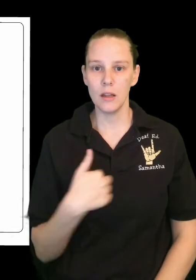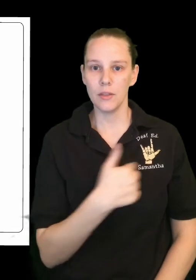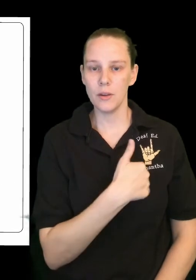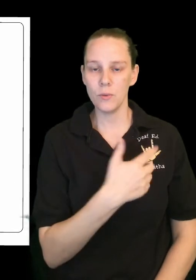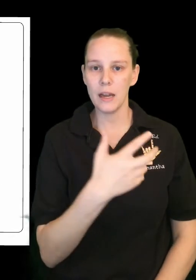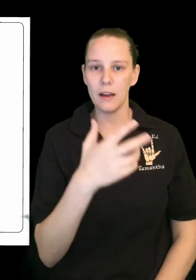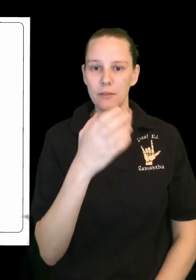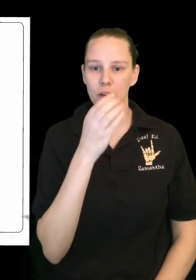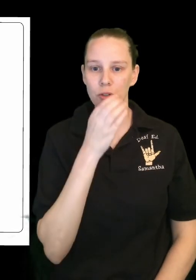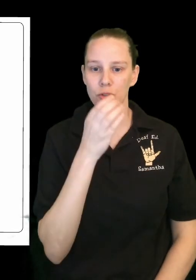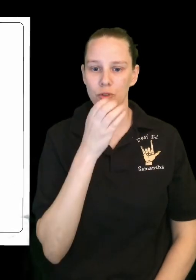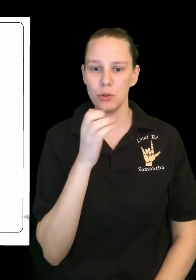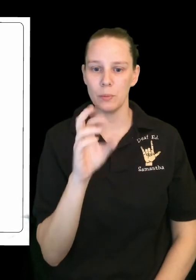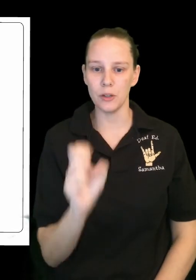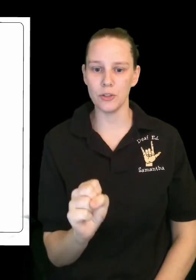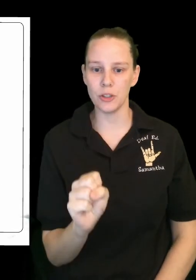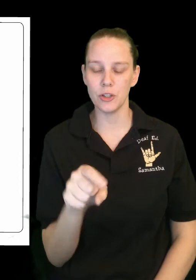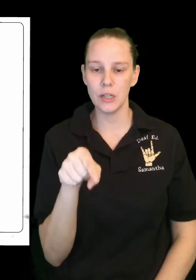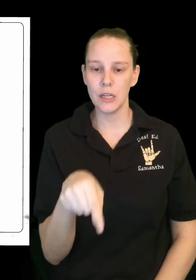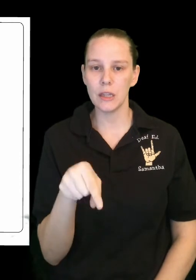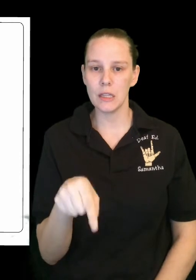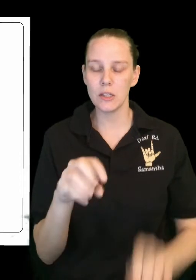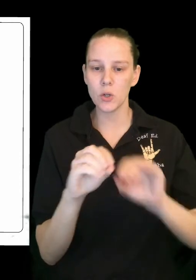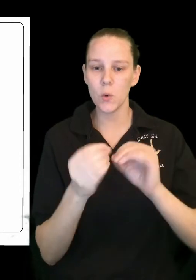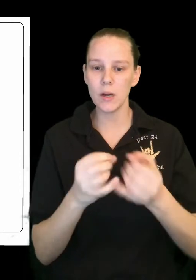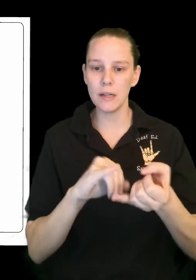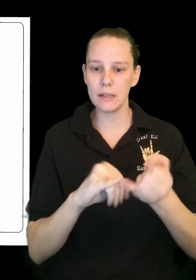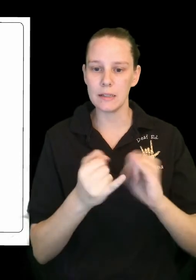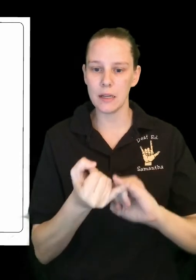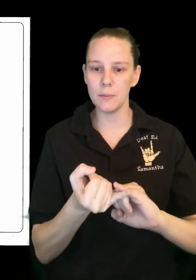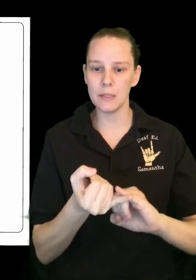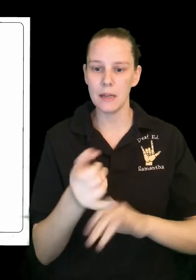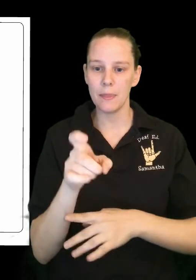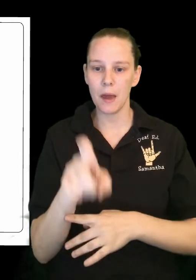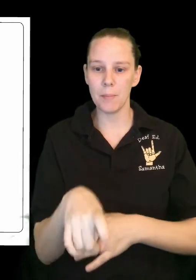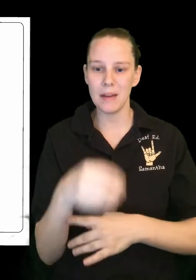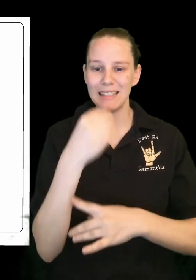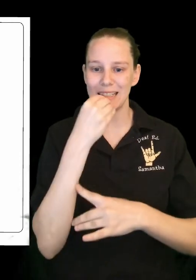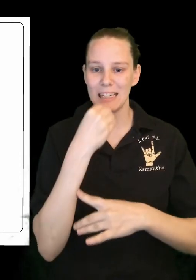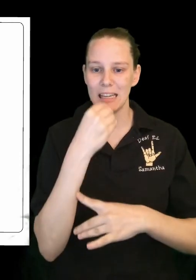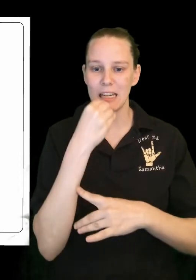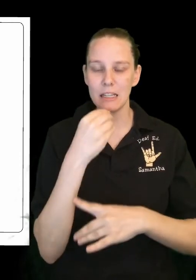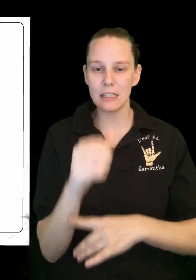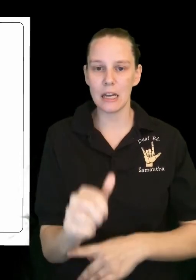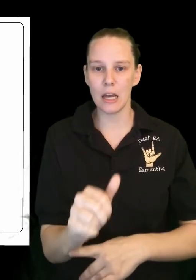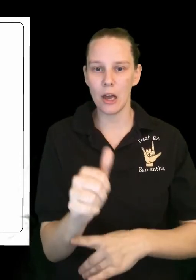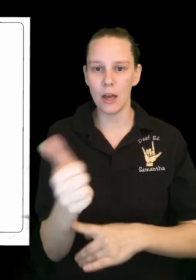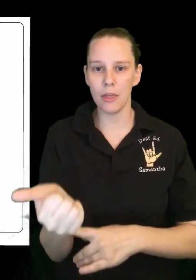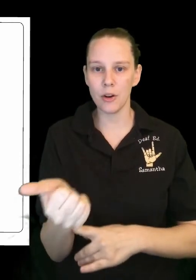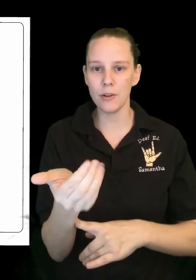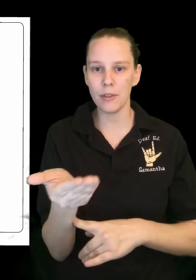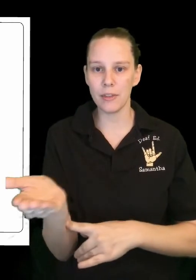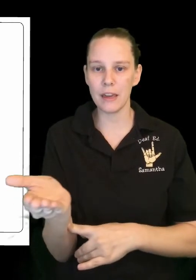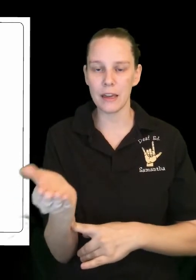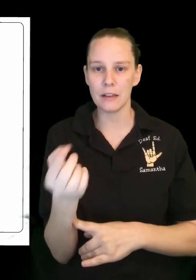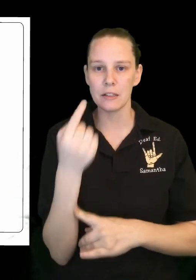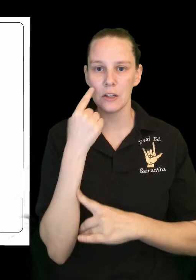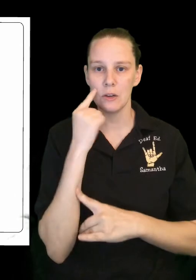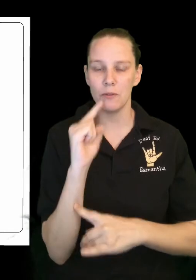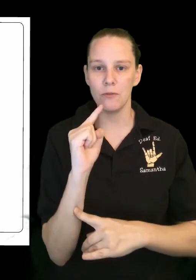Then we have consumers. These are organisms that must eat other things